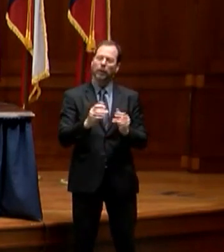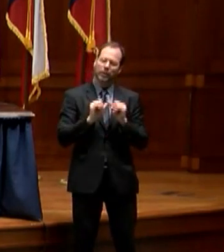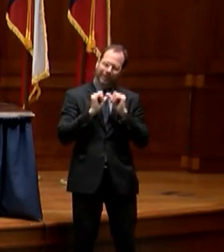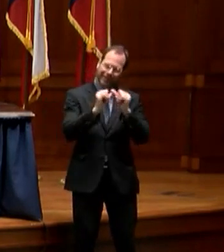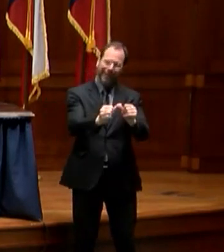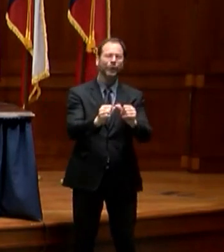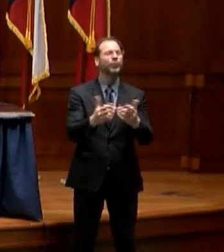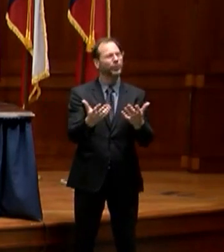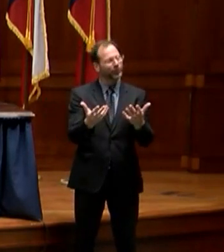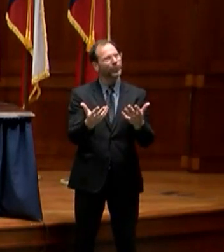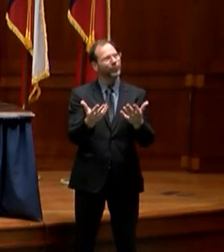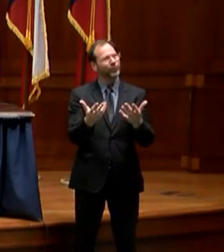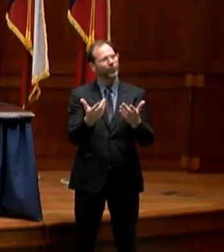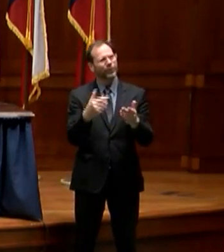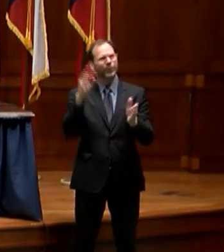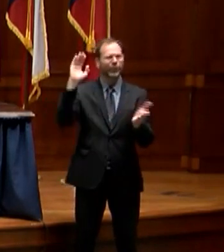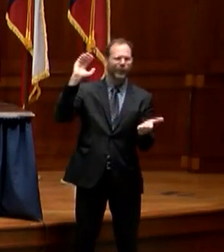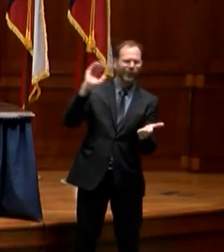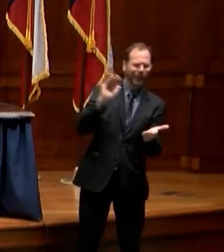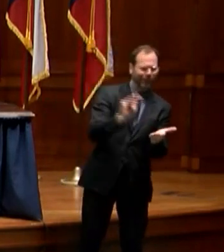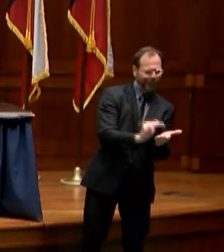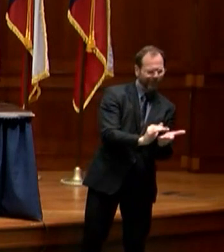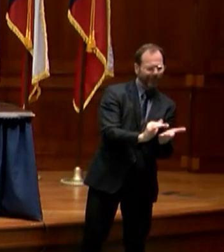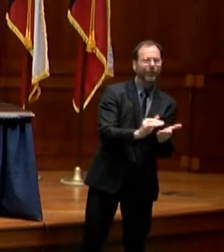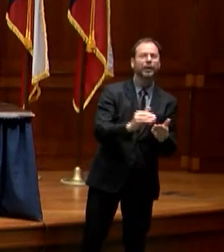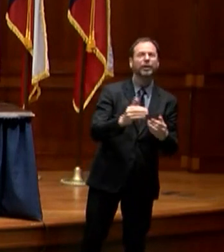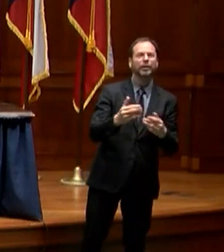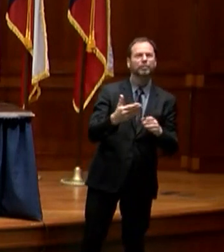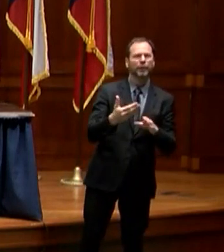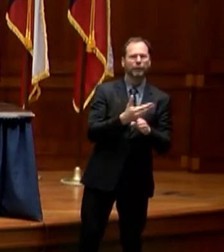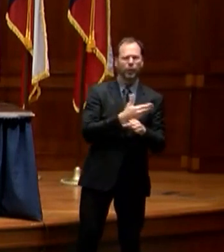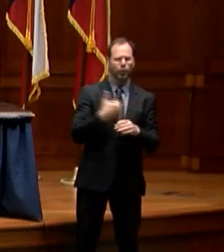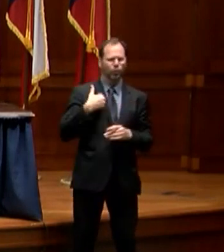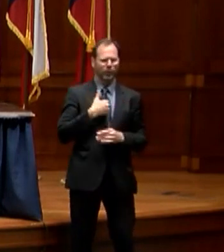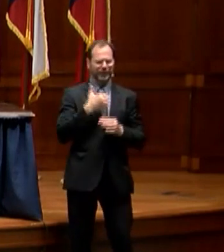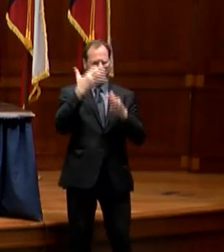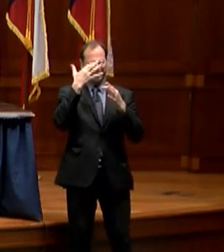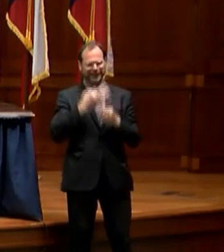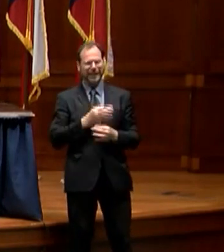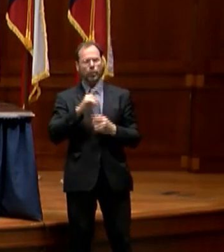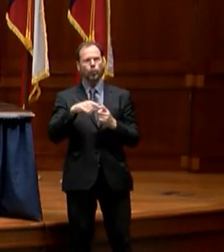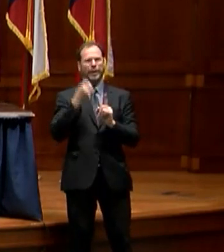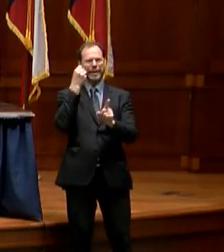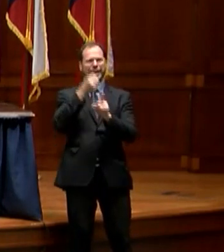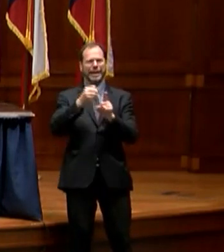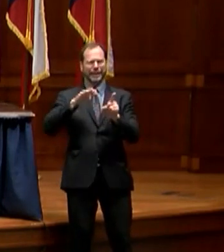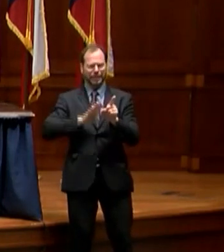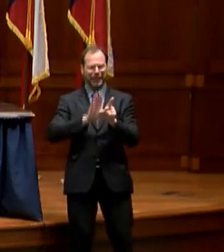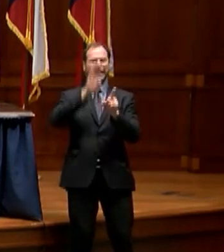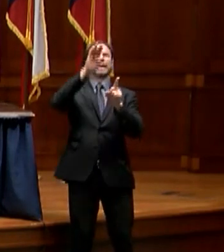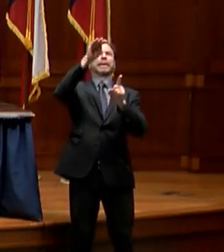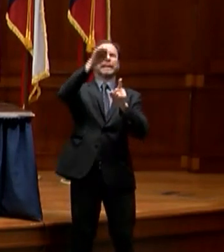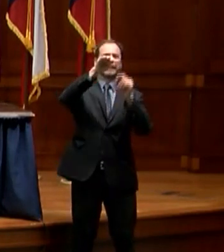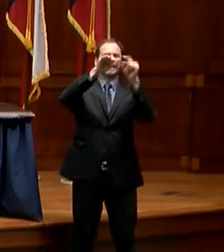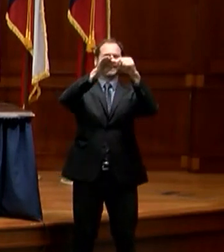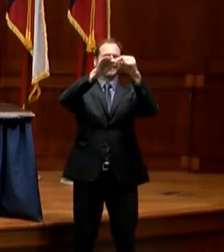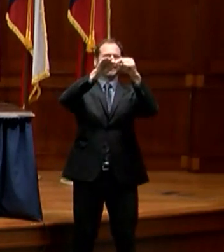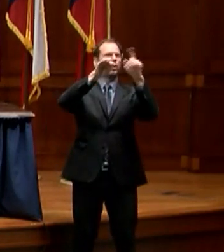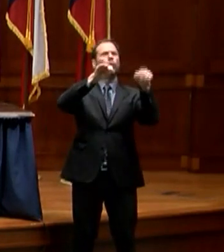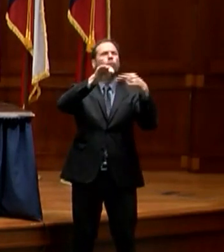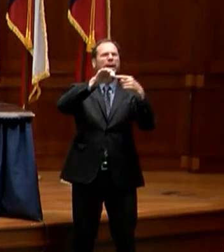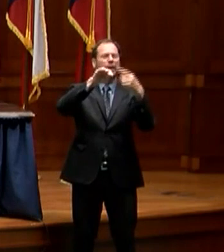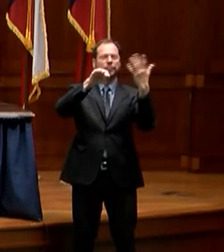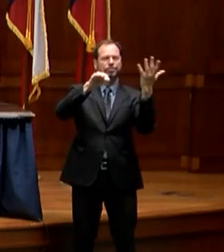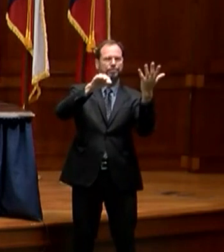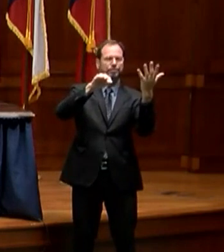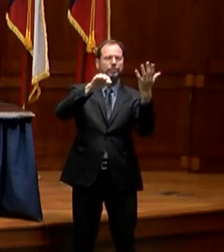continue before I think we could make any valid prediction about exactly when the peak would occur. So we're